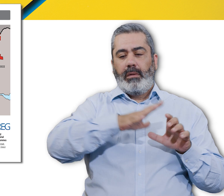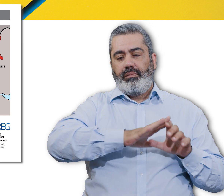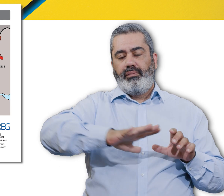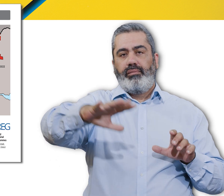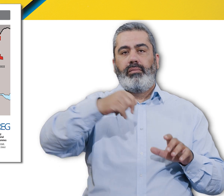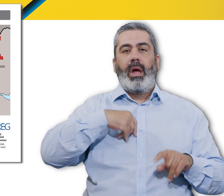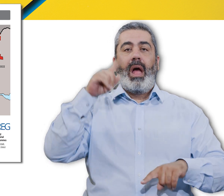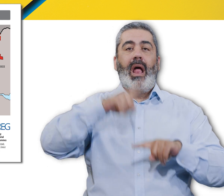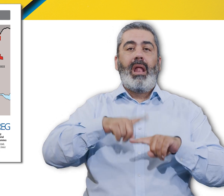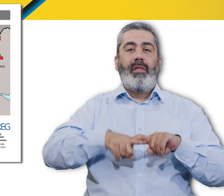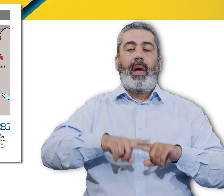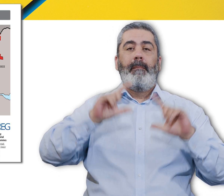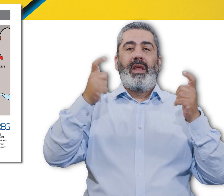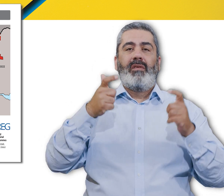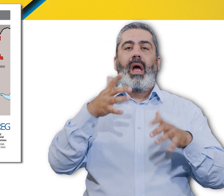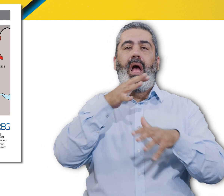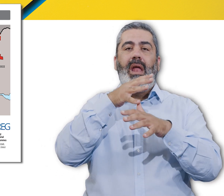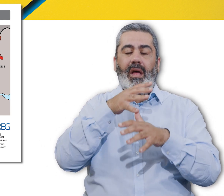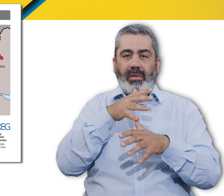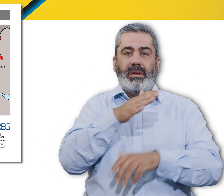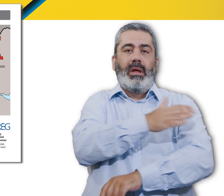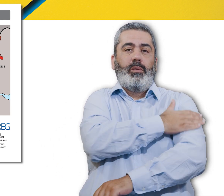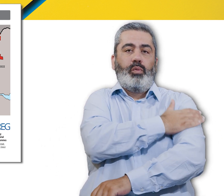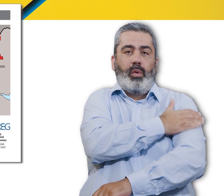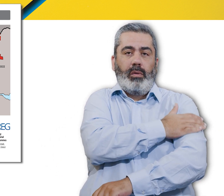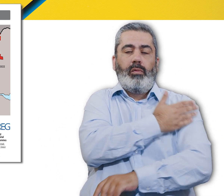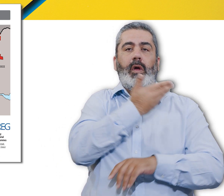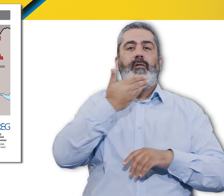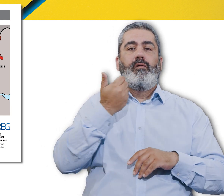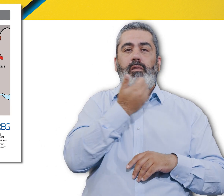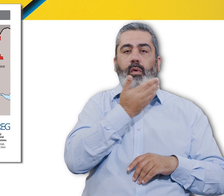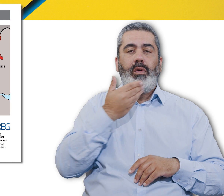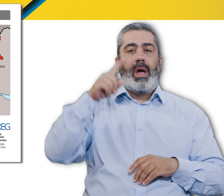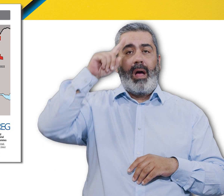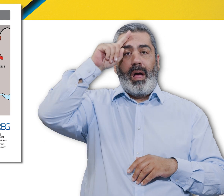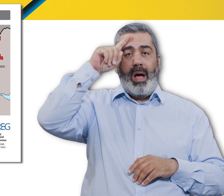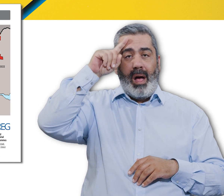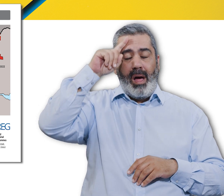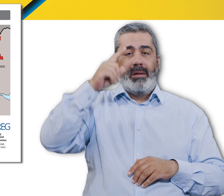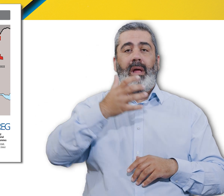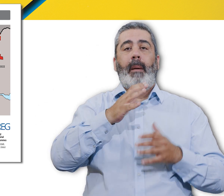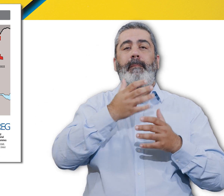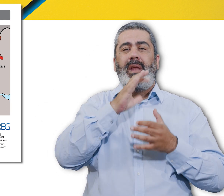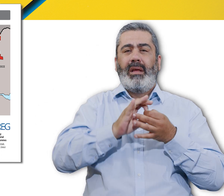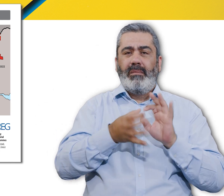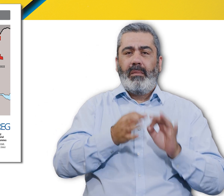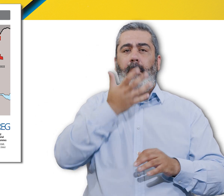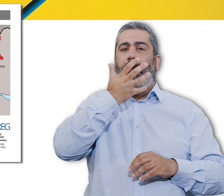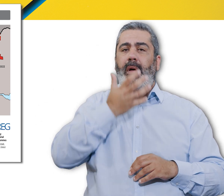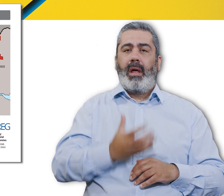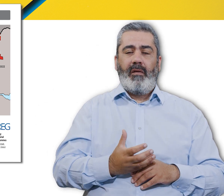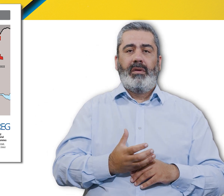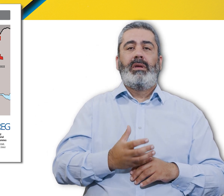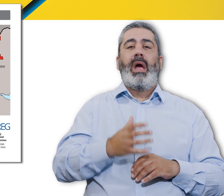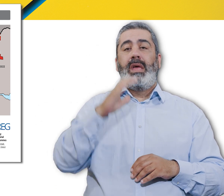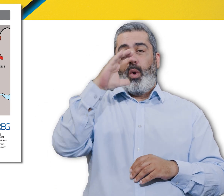Preveza, Zakynthos, Corfu, Kefalina and Lefkada. Albania. The regions of Vlora, Gjirokasta, Keres and